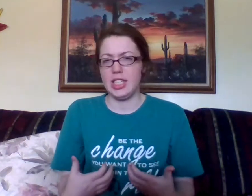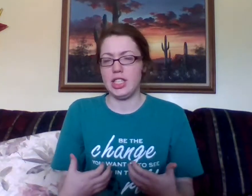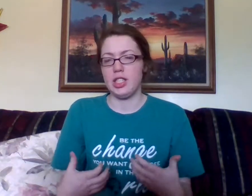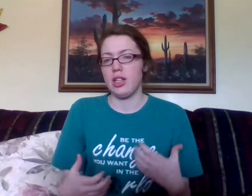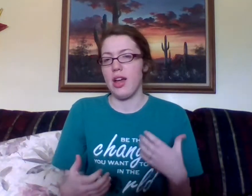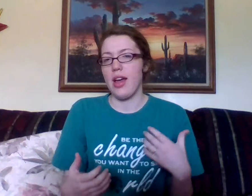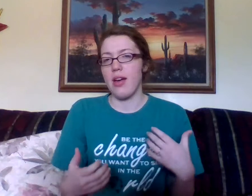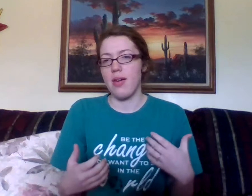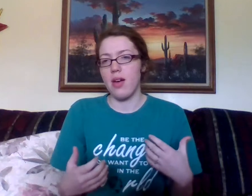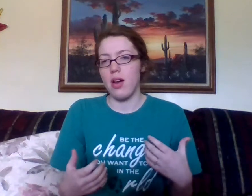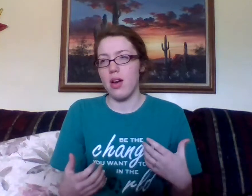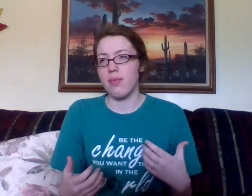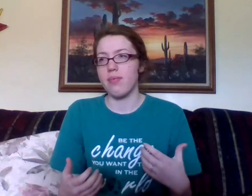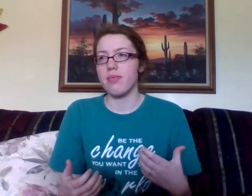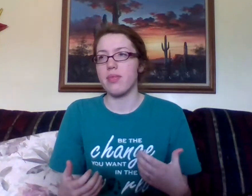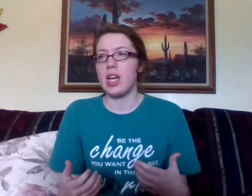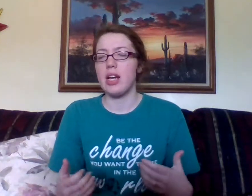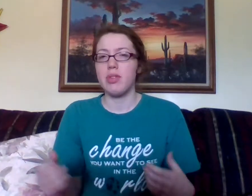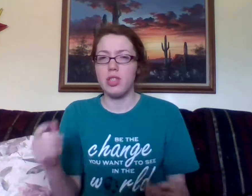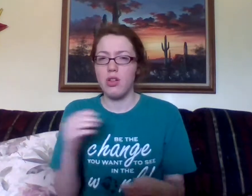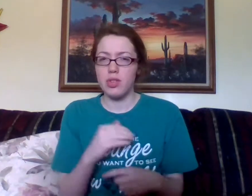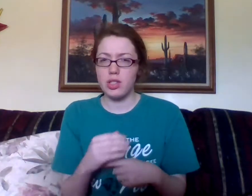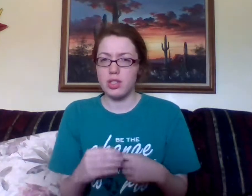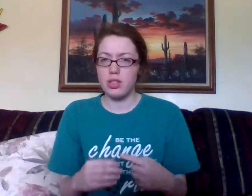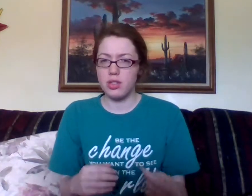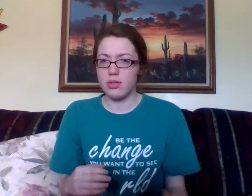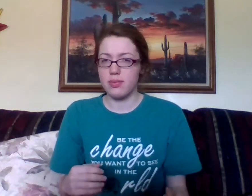upset. And it was over